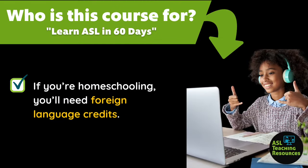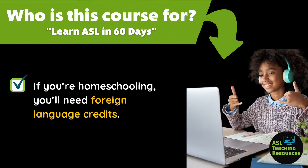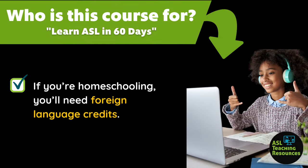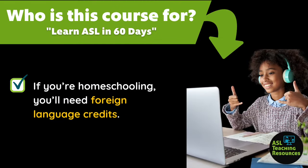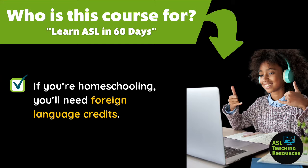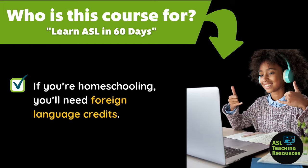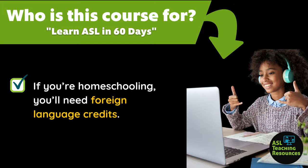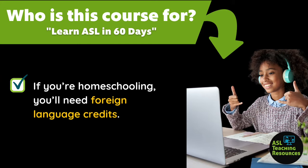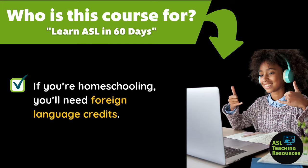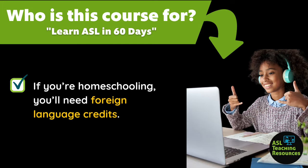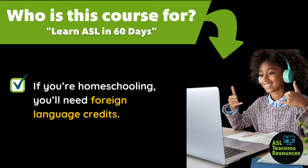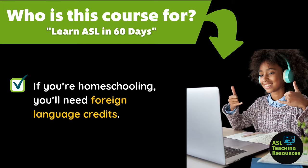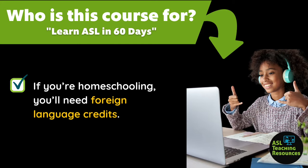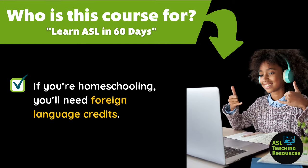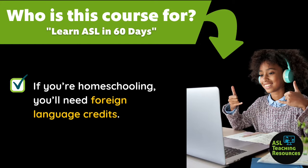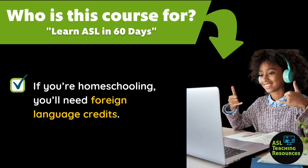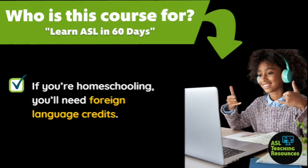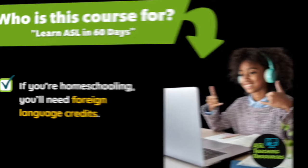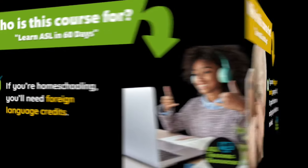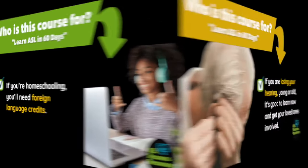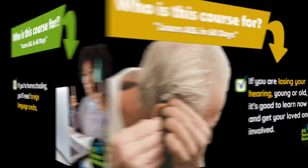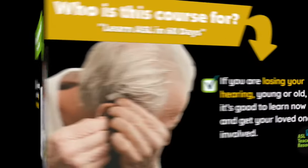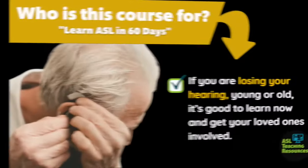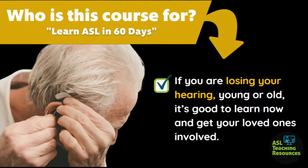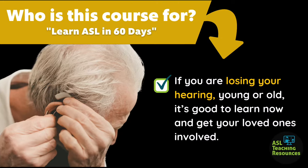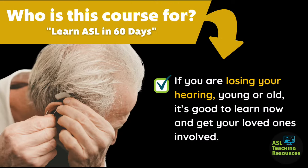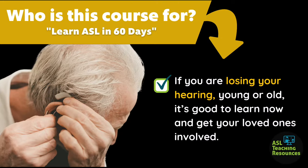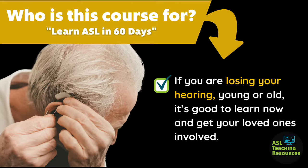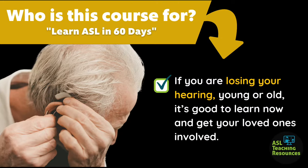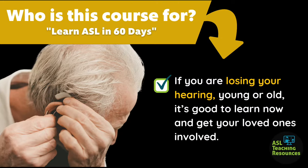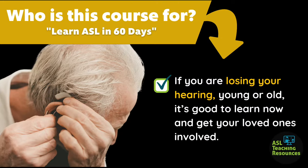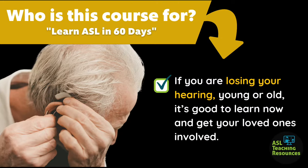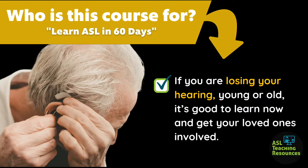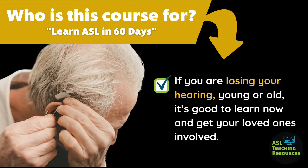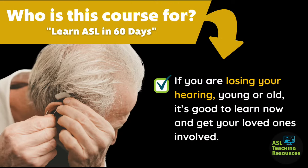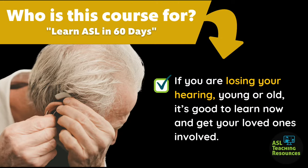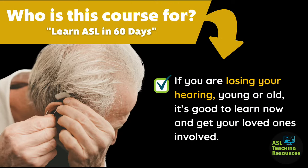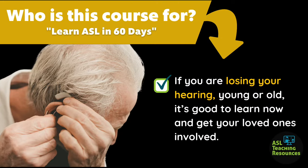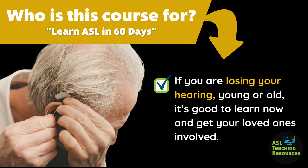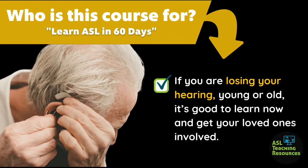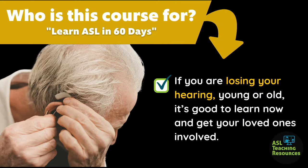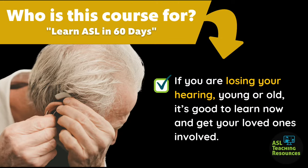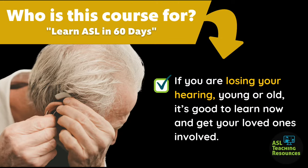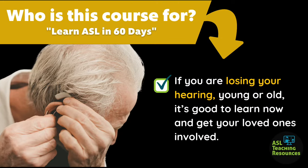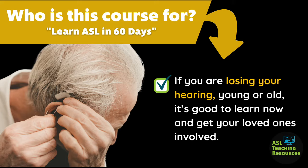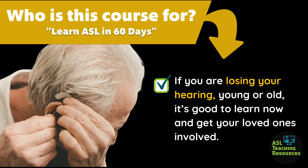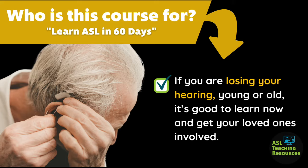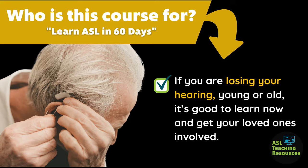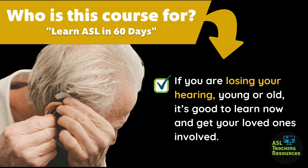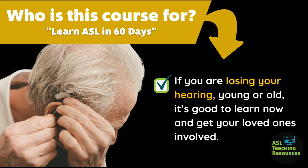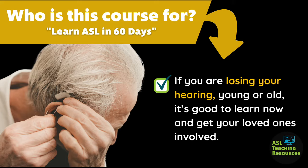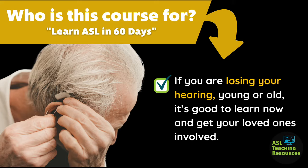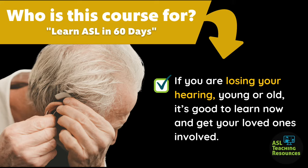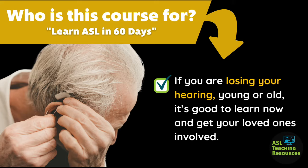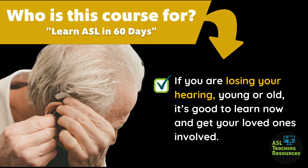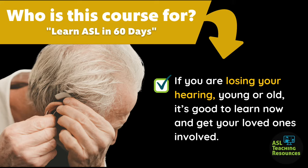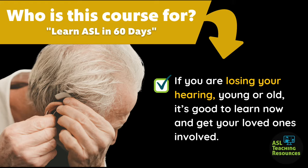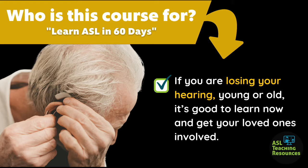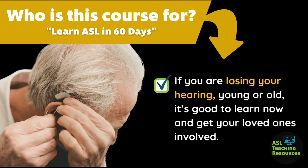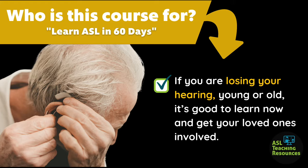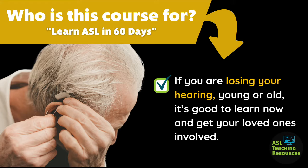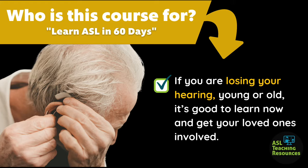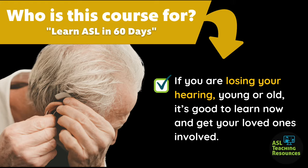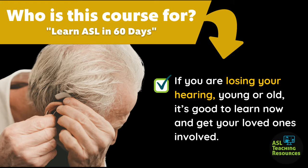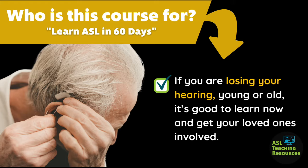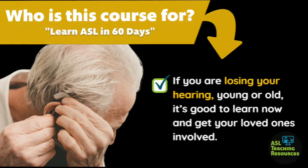If you're homeschooling, you need a foreign language credit. If you're losing your hearing, young or old, it's good to learn now and start getting